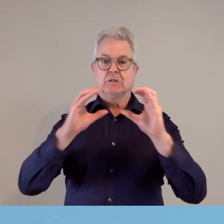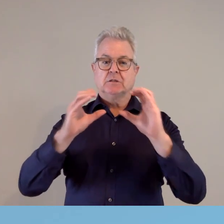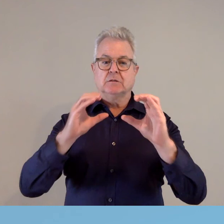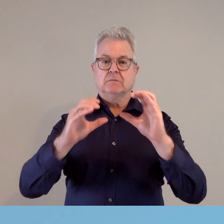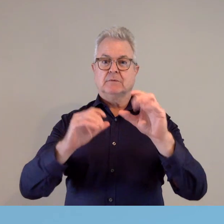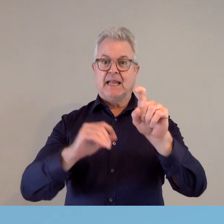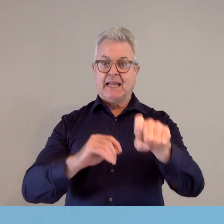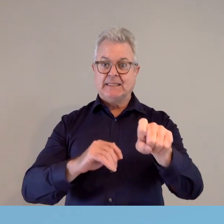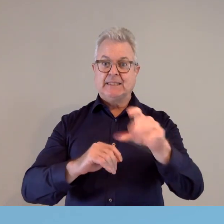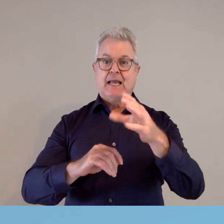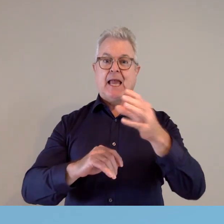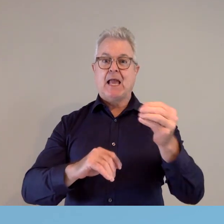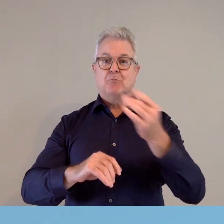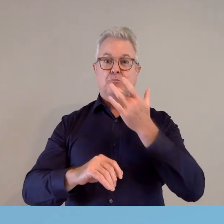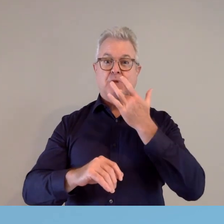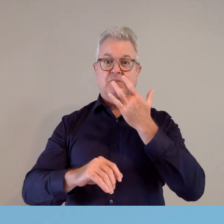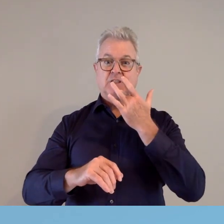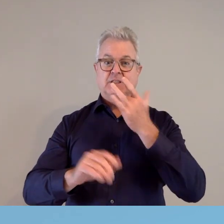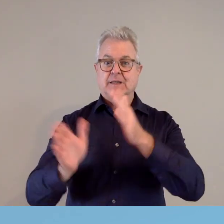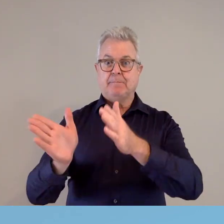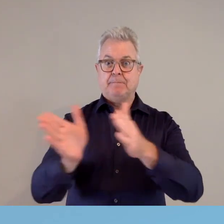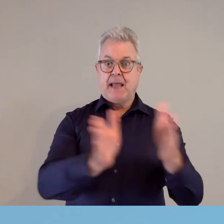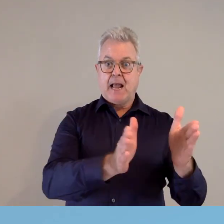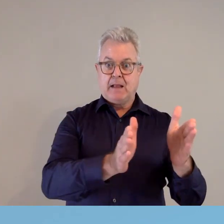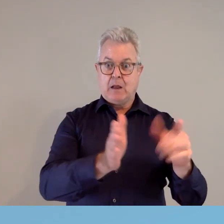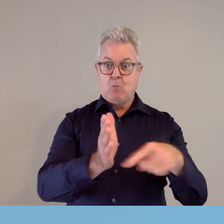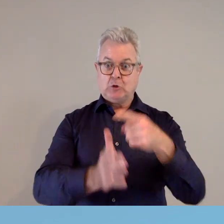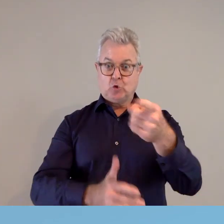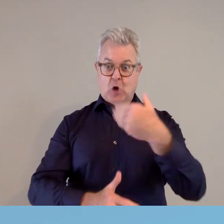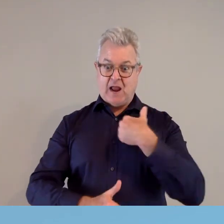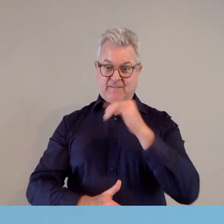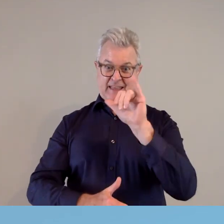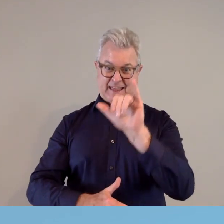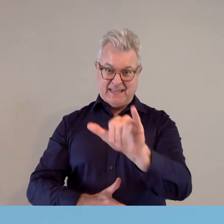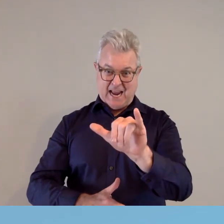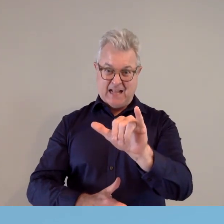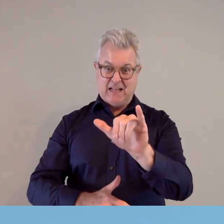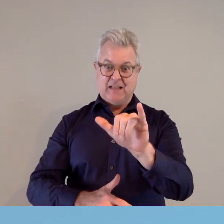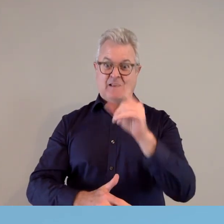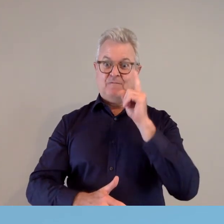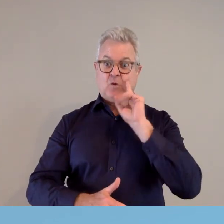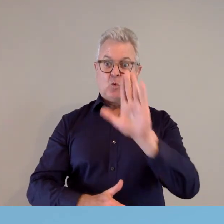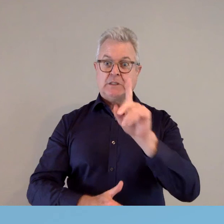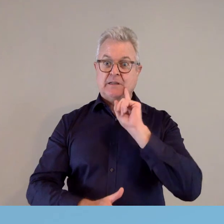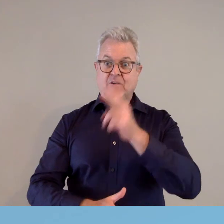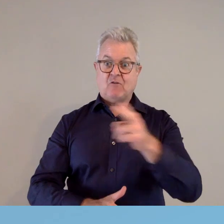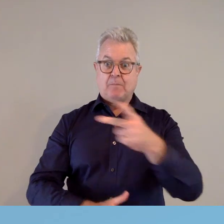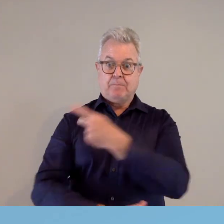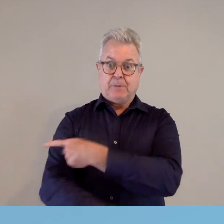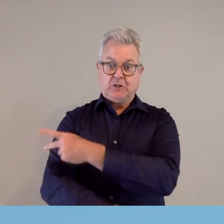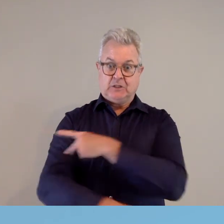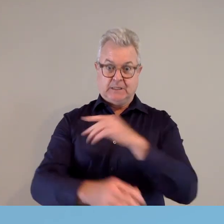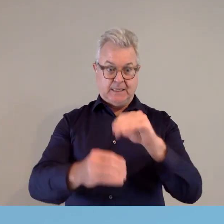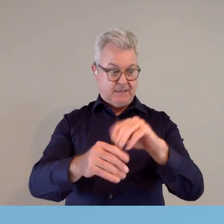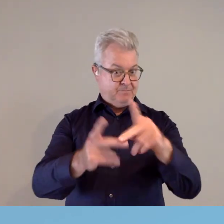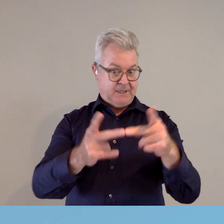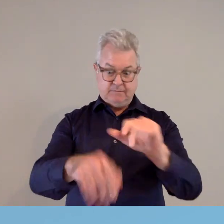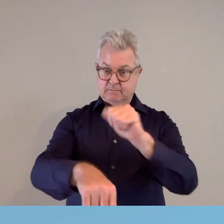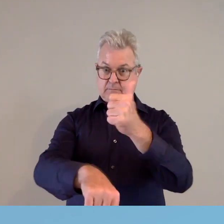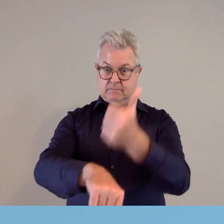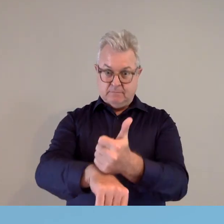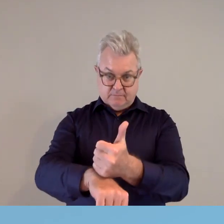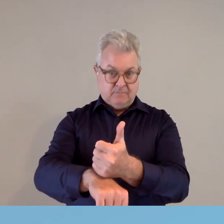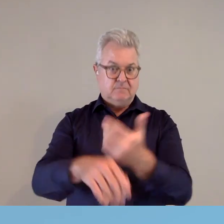to have communication, effective communication and a communication needs and preference sheet